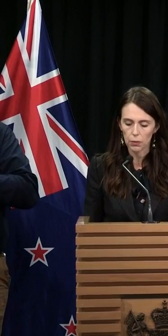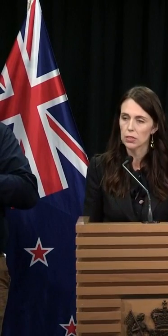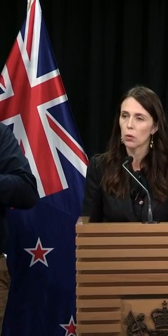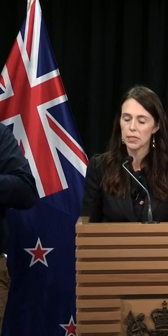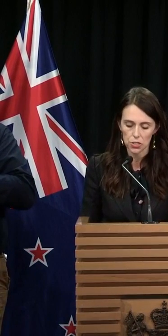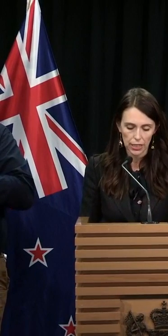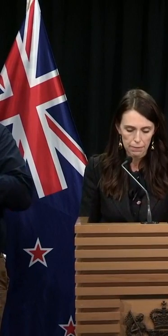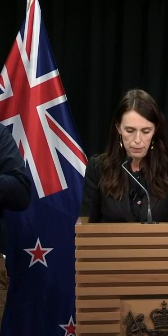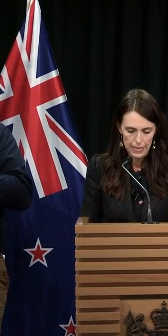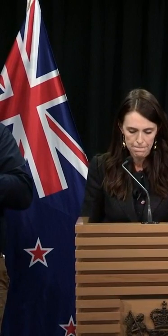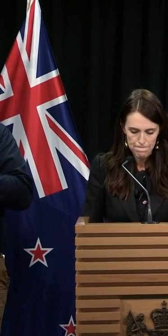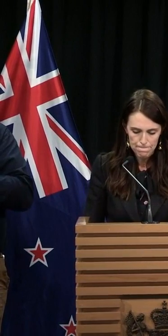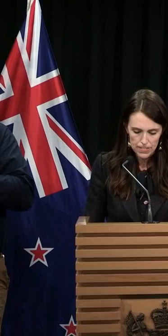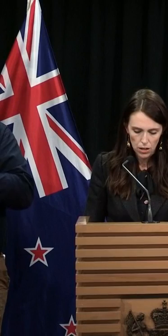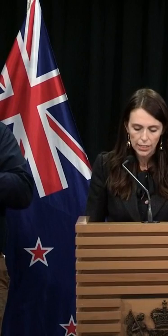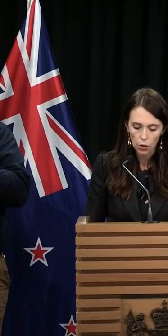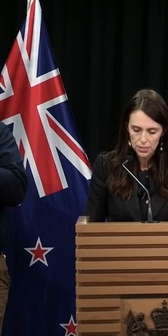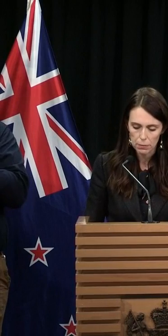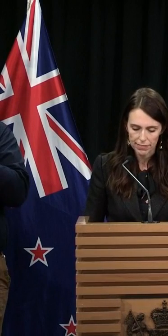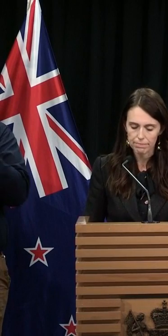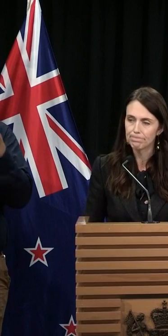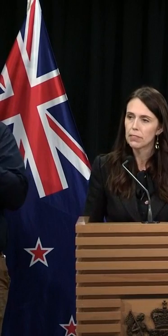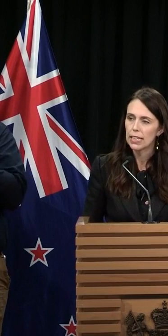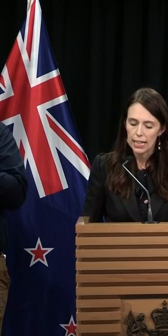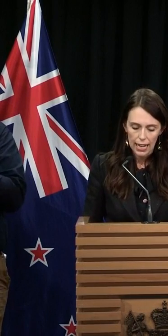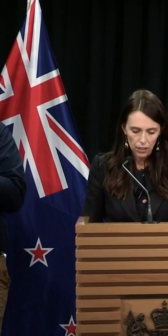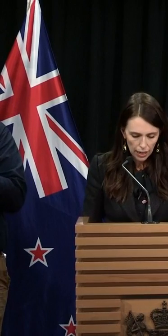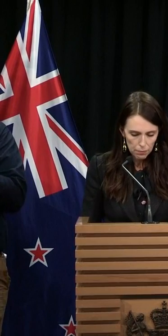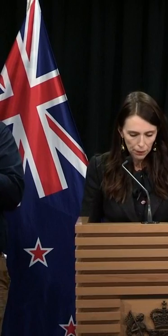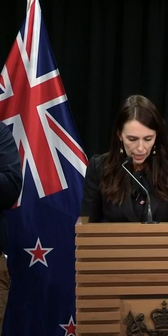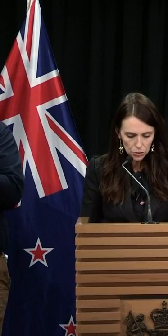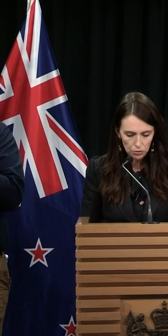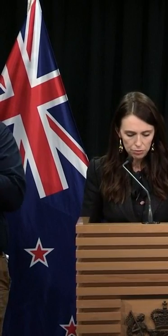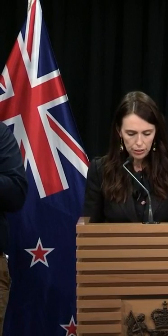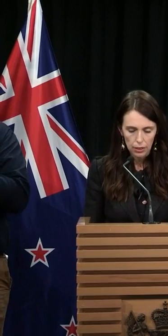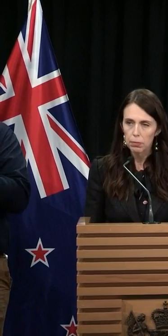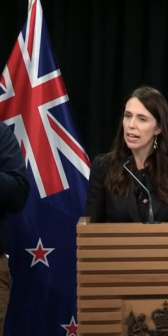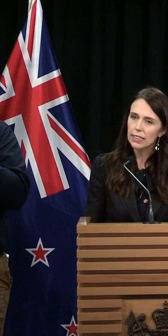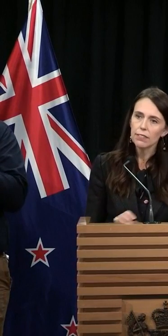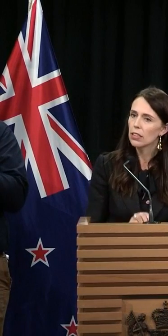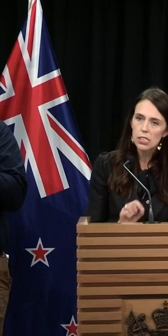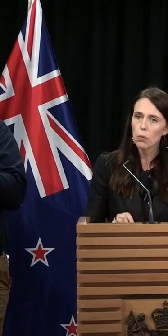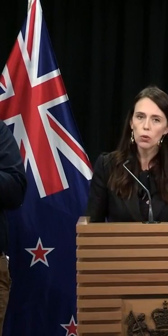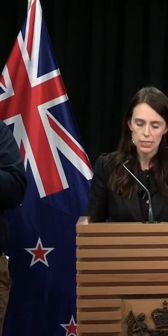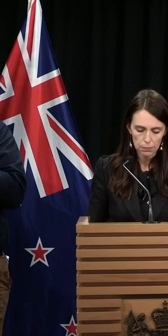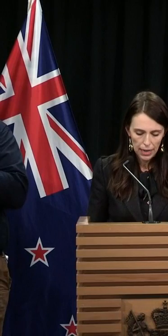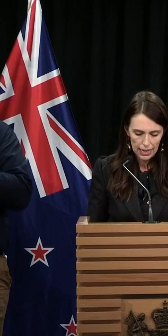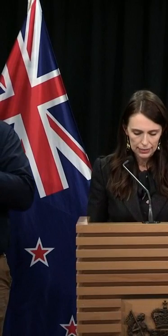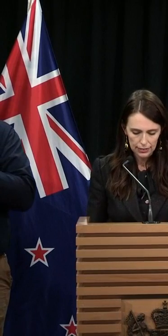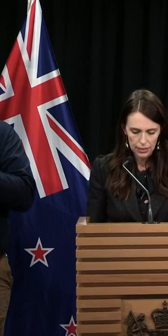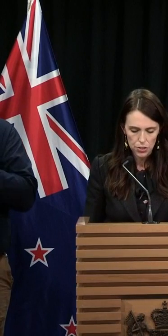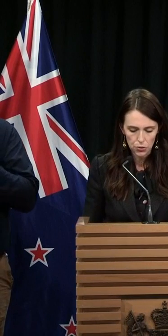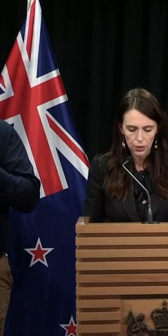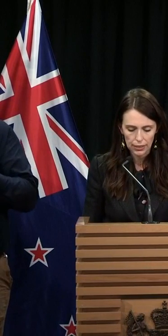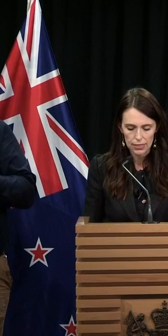while I was an opposition MP. I know some of them, and I am proud to have played even the smallest